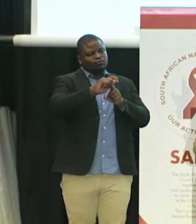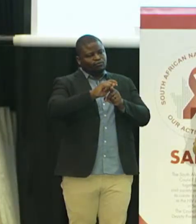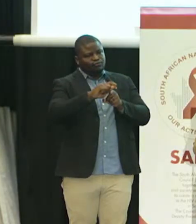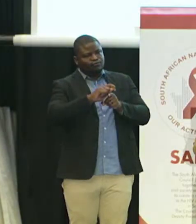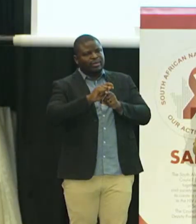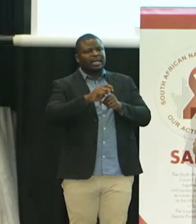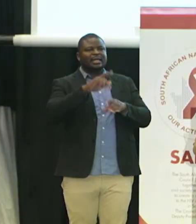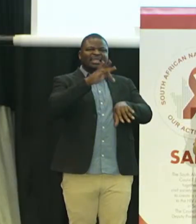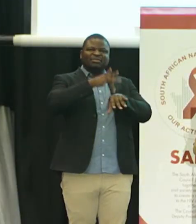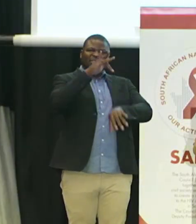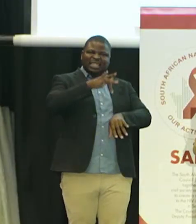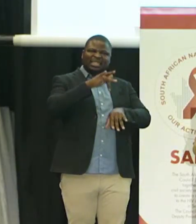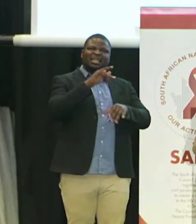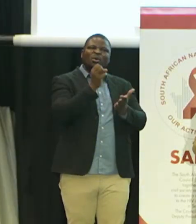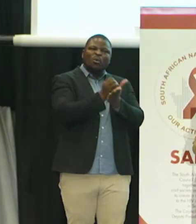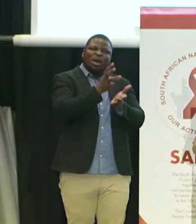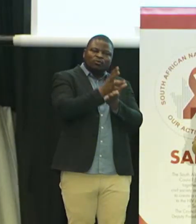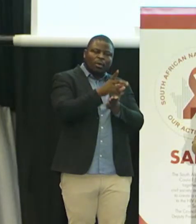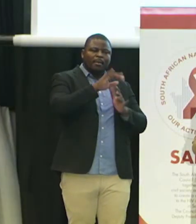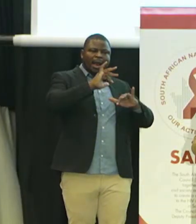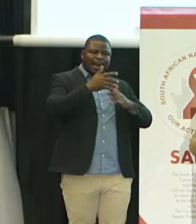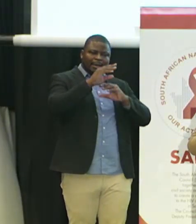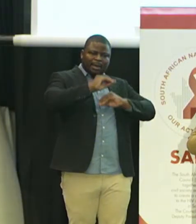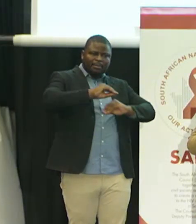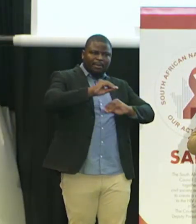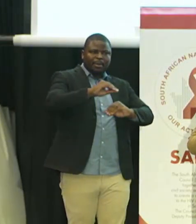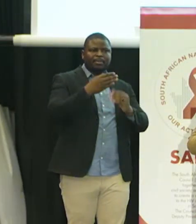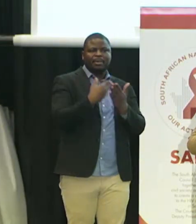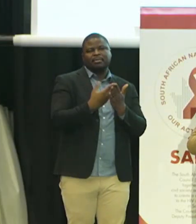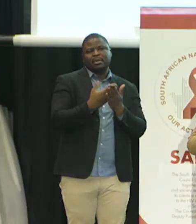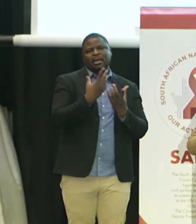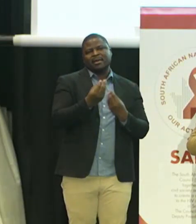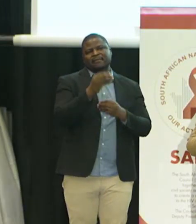offered to those gatekeepers.